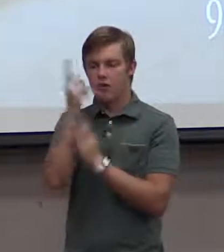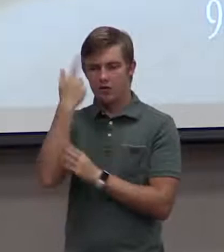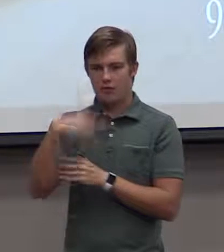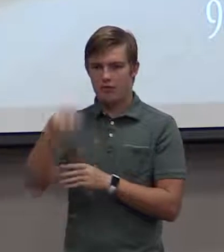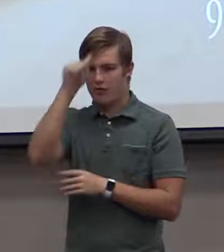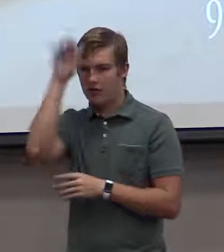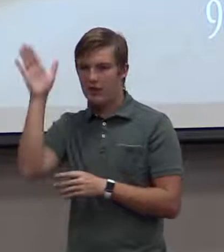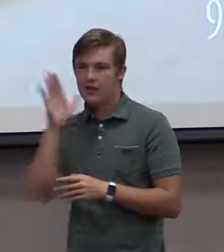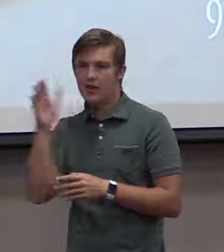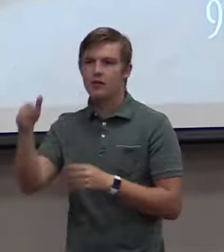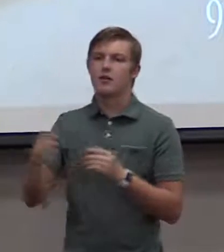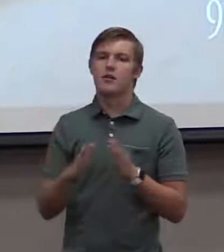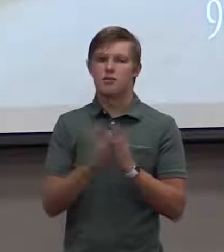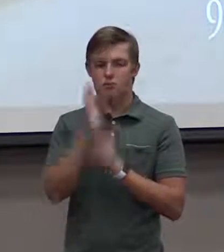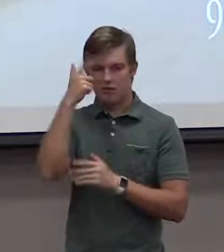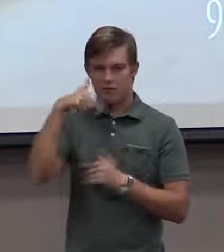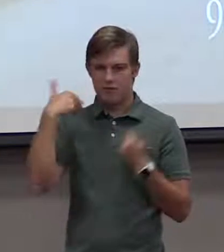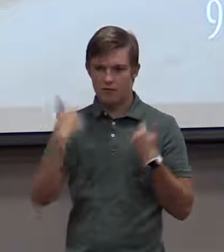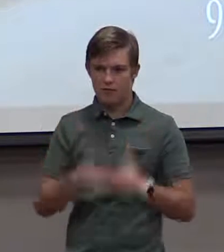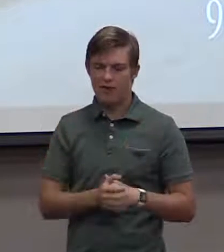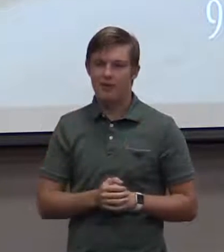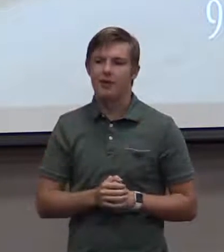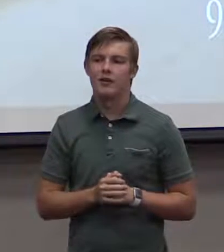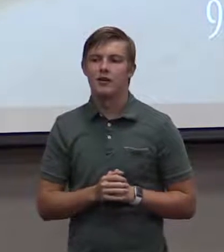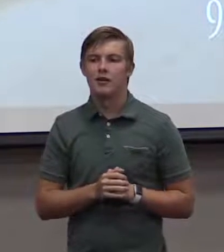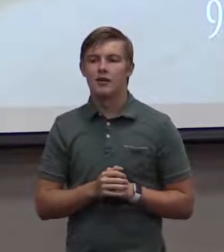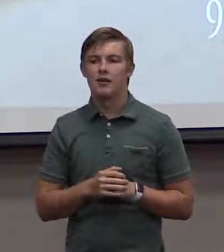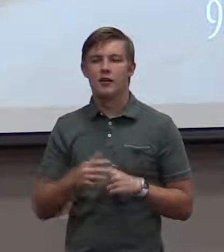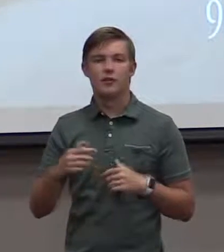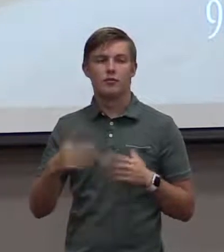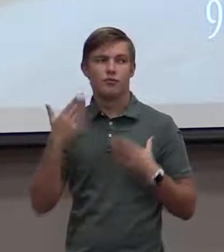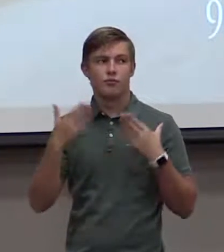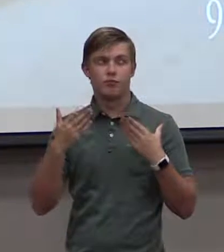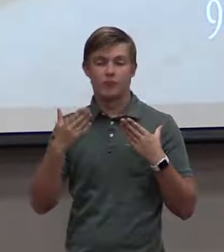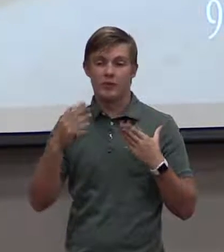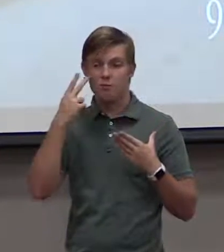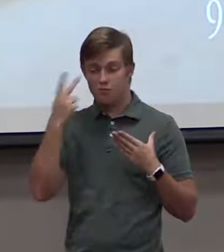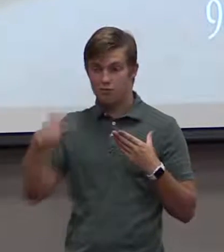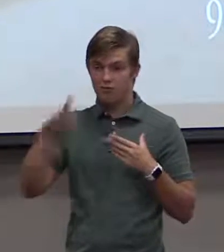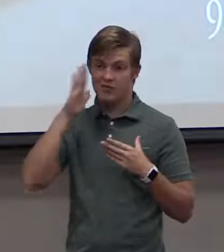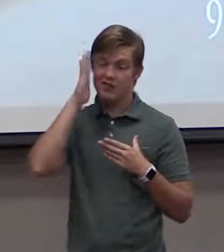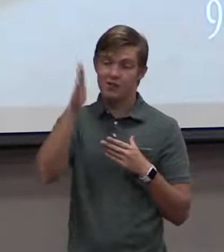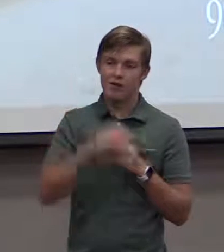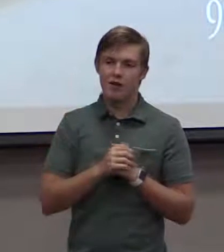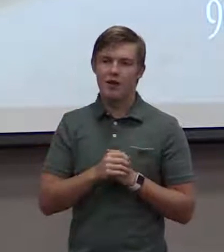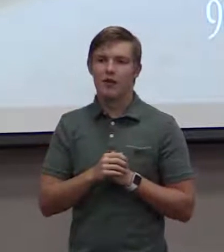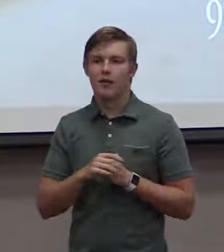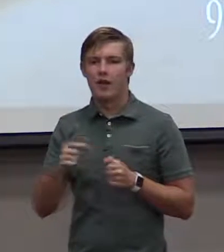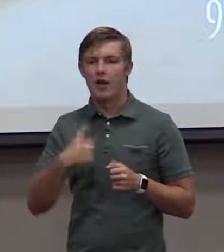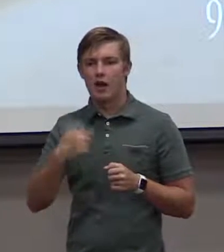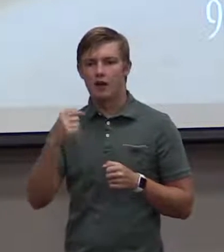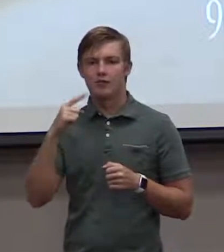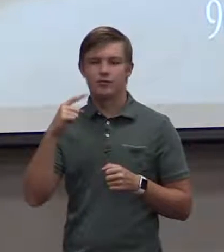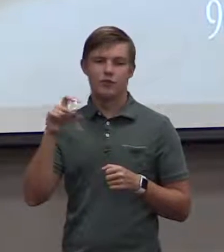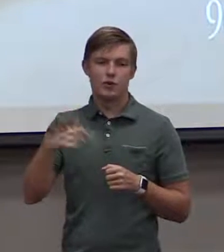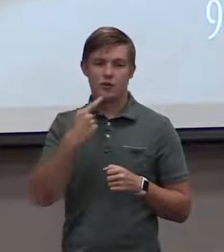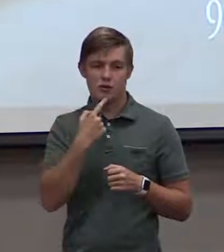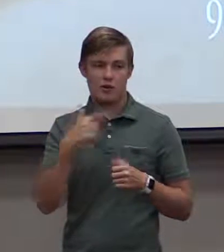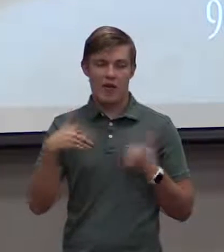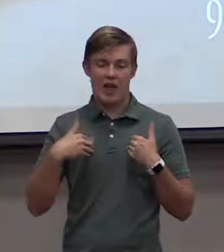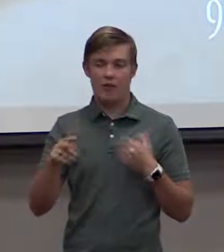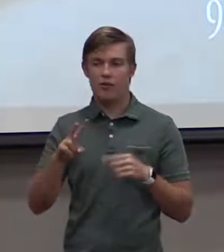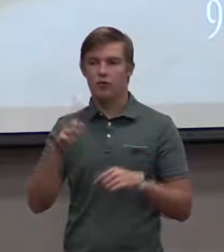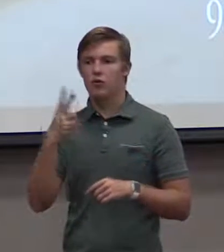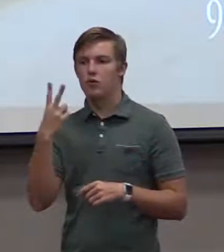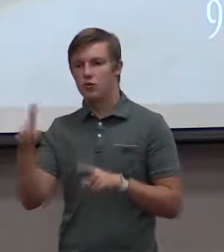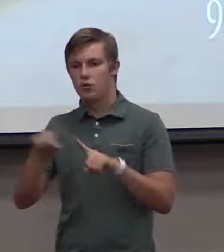me, and hopefully to some capacity we'll see you in the future. I should mention that we have 2 different internships for Alaska